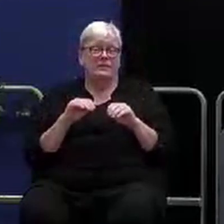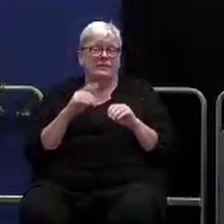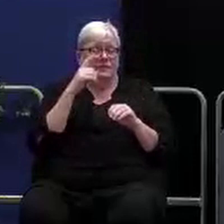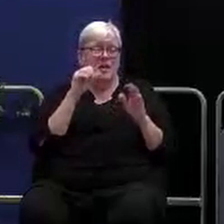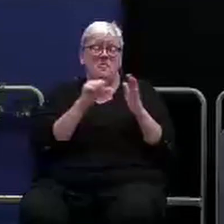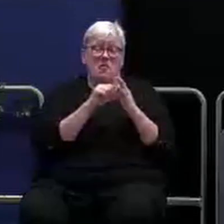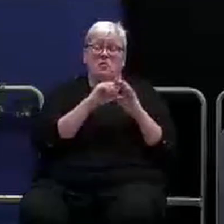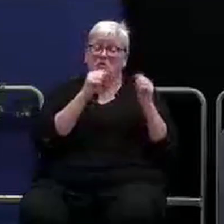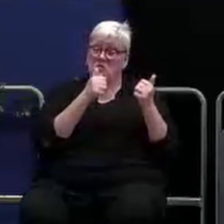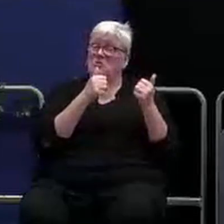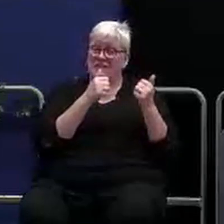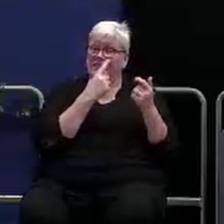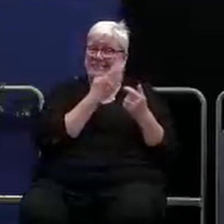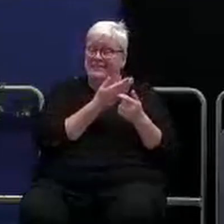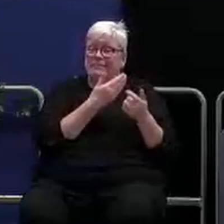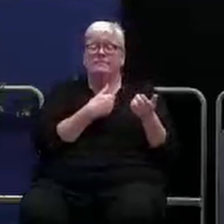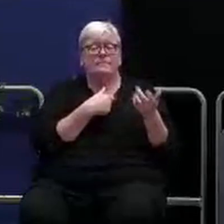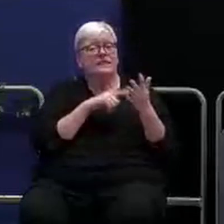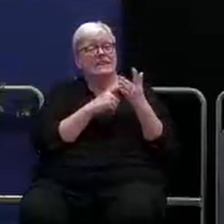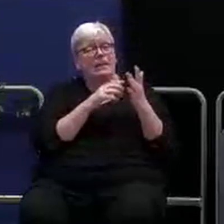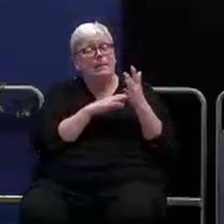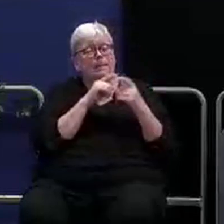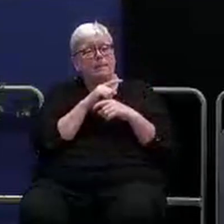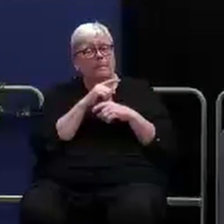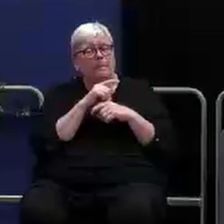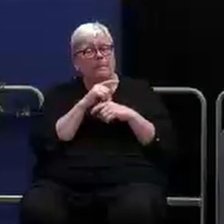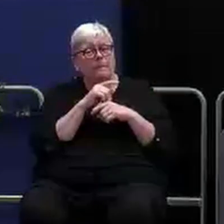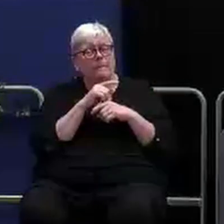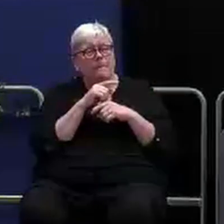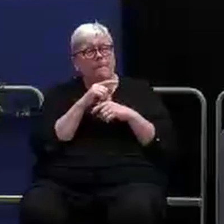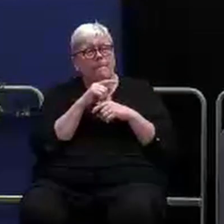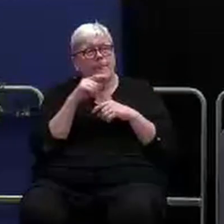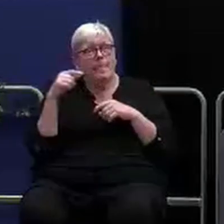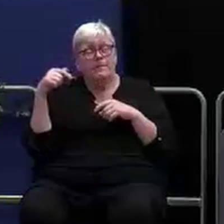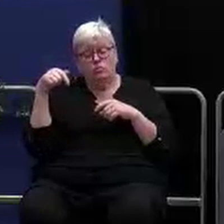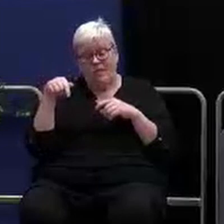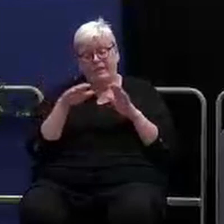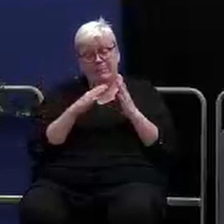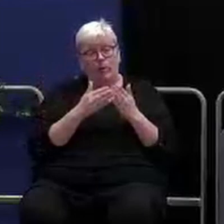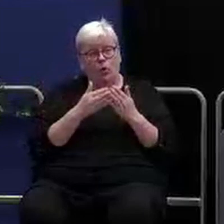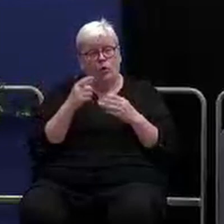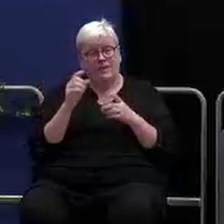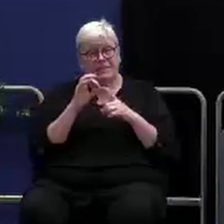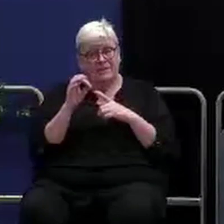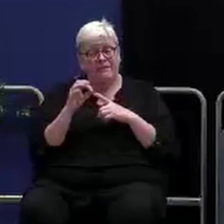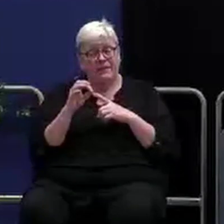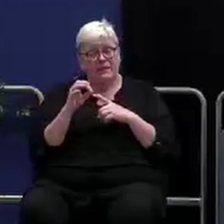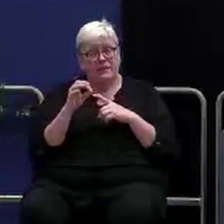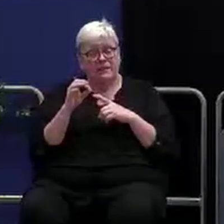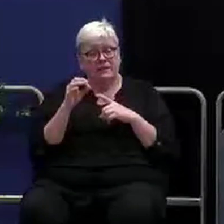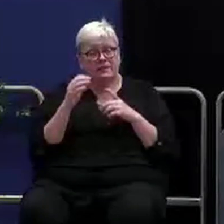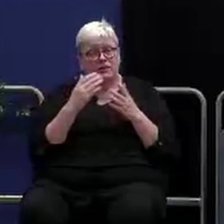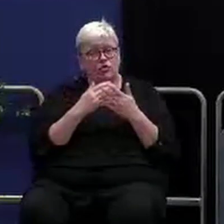problem to have. Did you want to add anything? Yeah, I mean, with this book in particular, it was